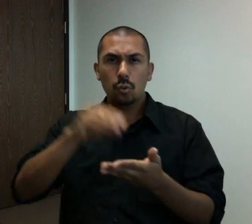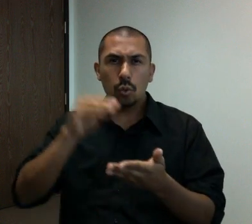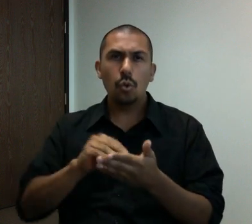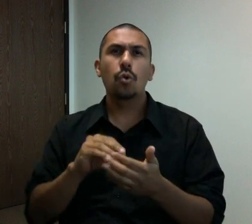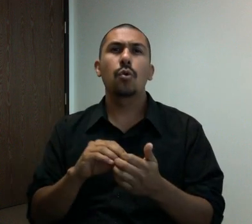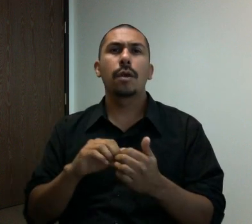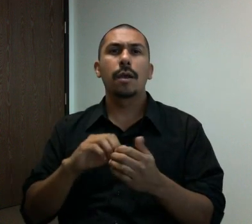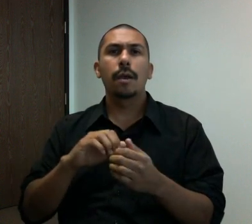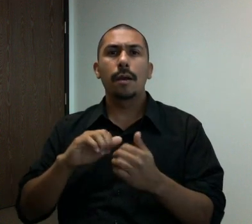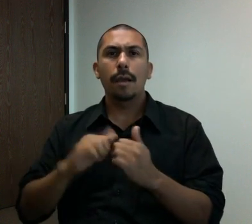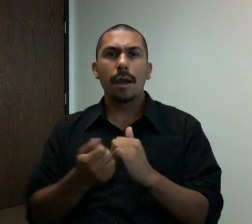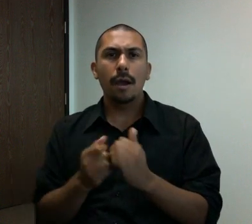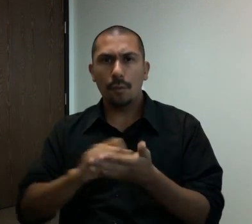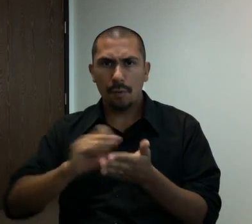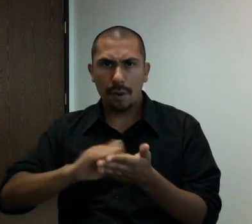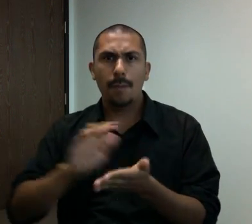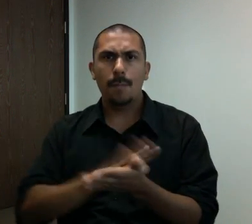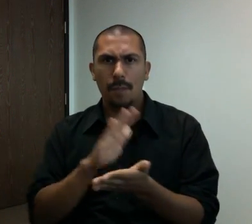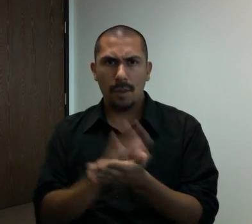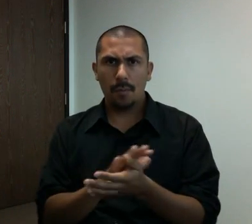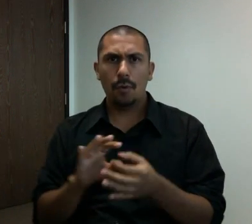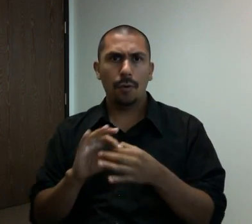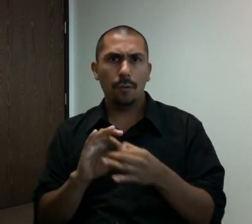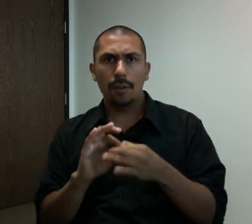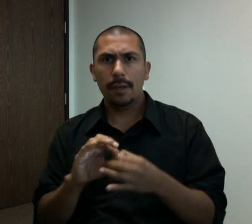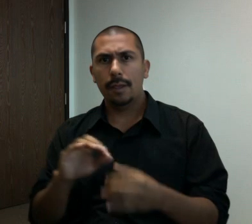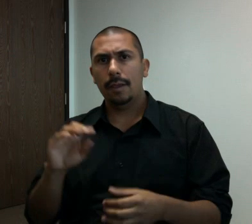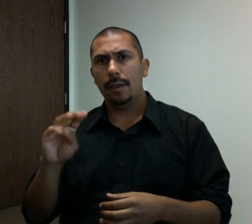papers in the content areas. And I think it was a really beneficial course